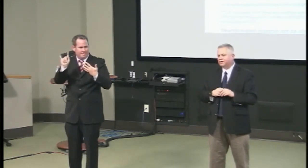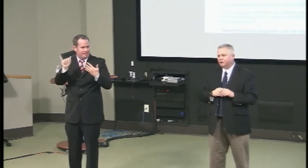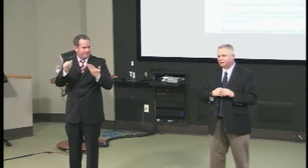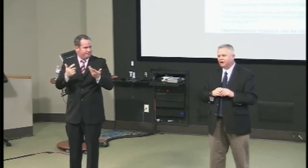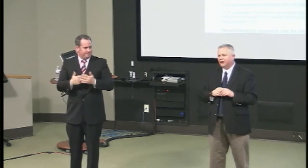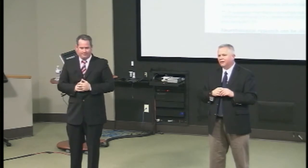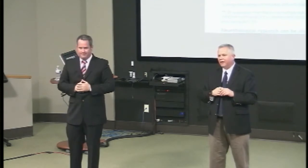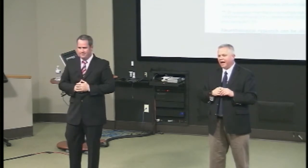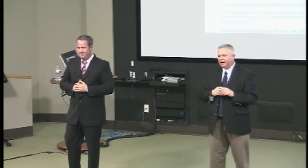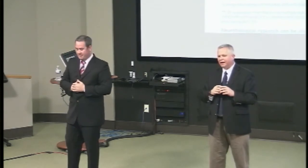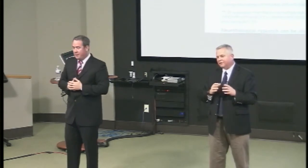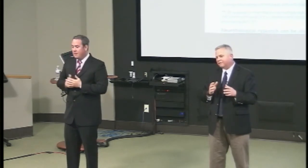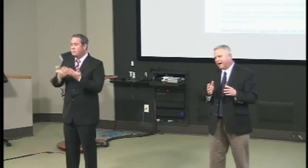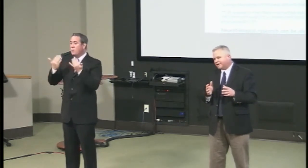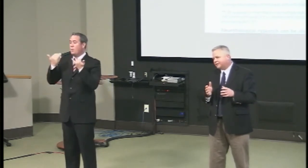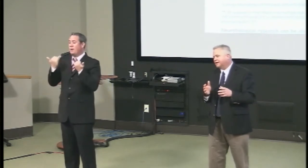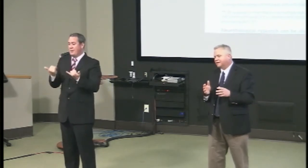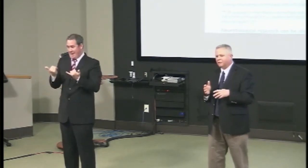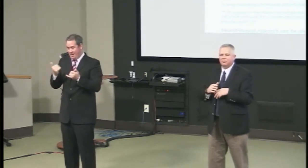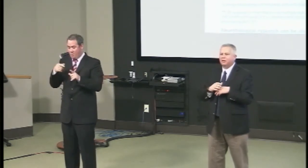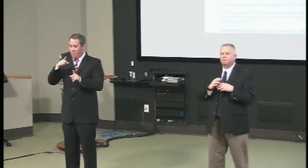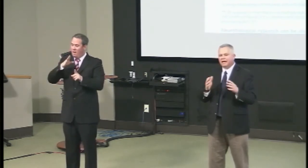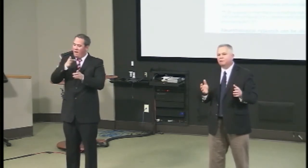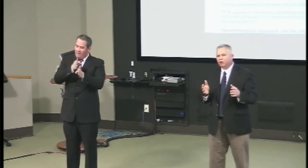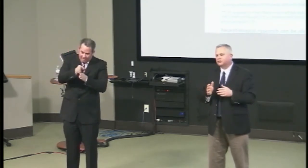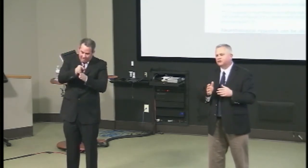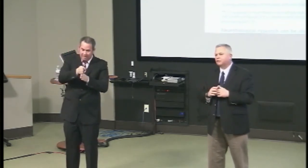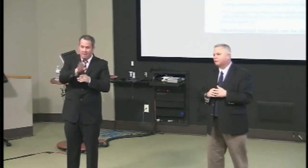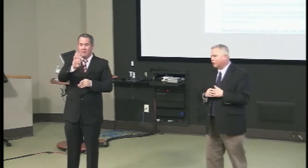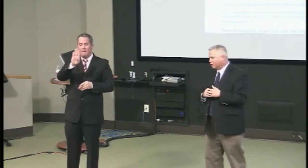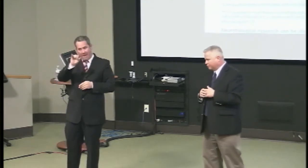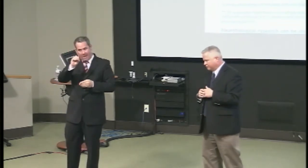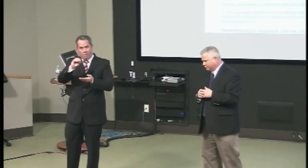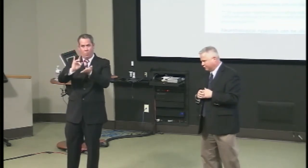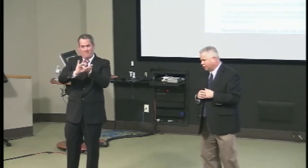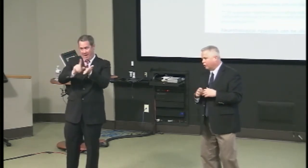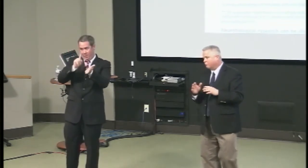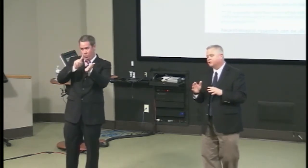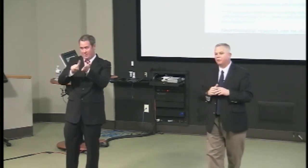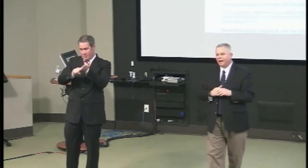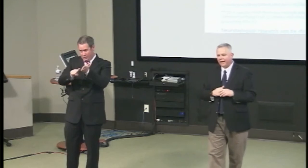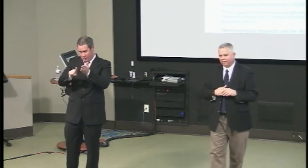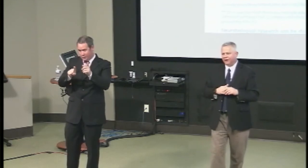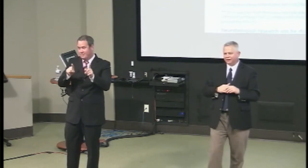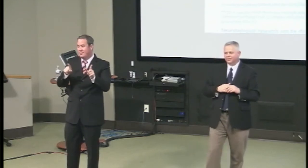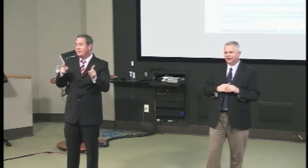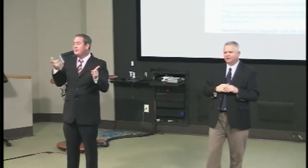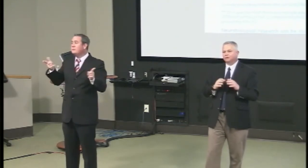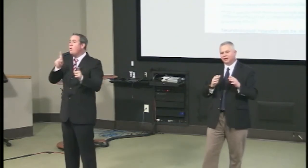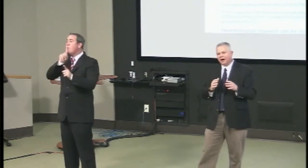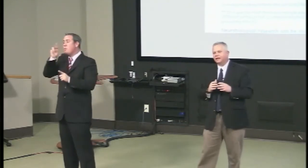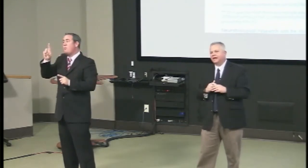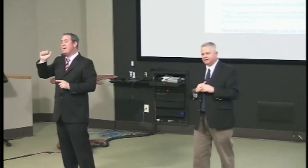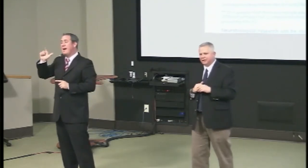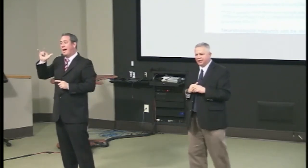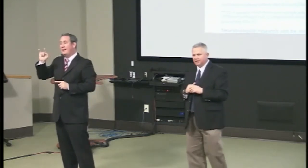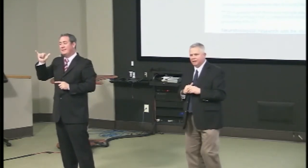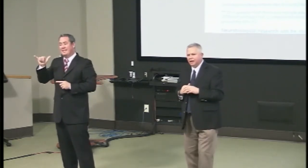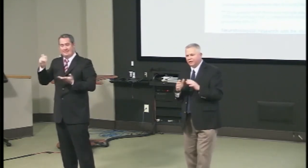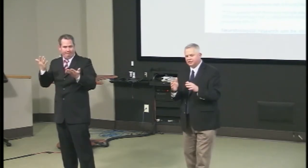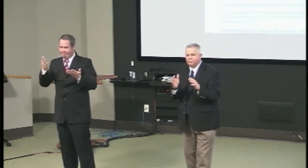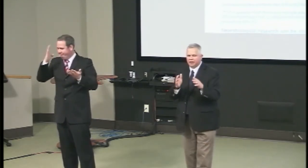biomedical research that, in fact, there may be many roads to Rome or multiple pathways to a common end